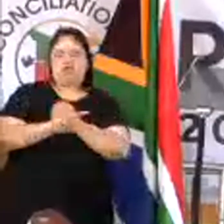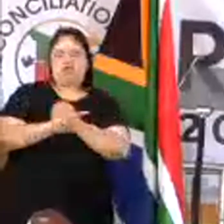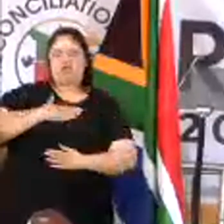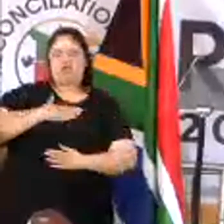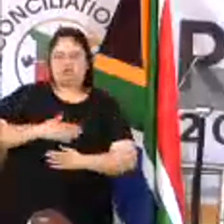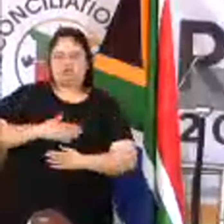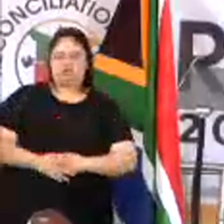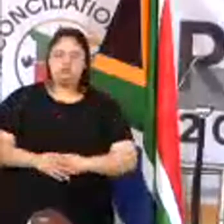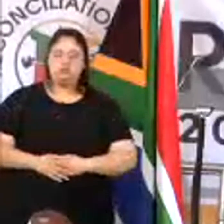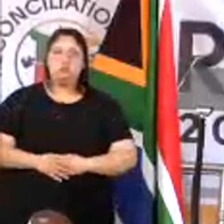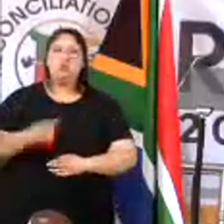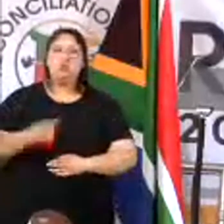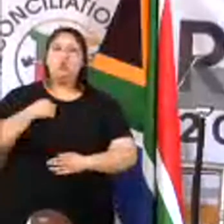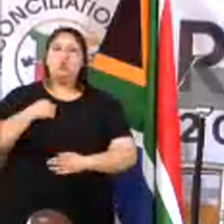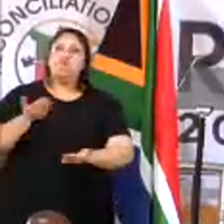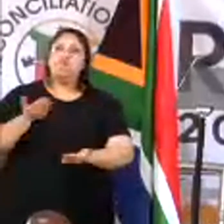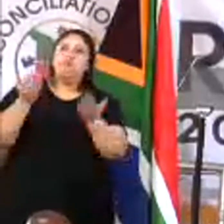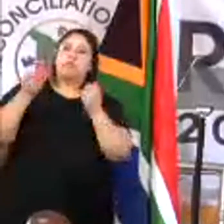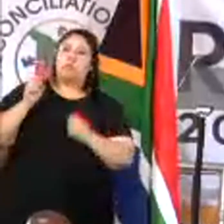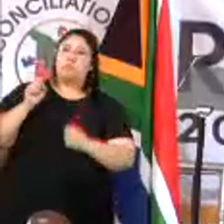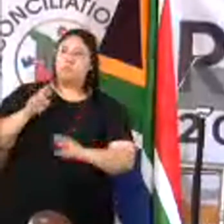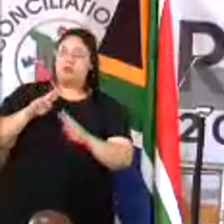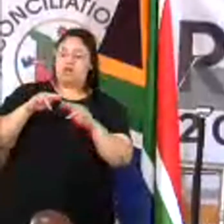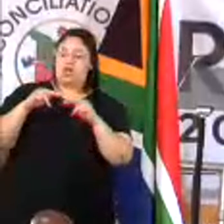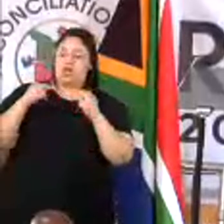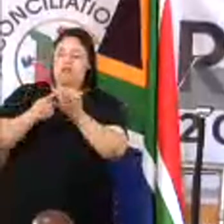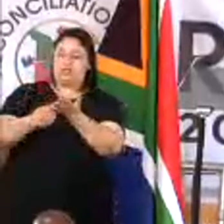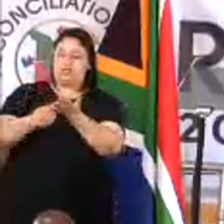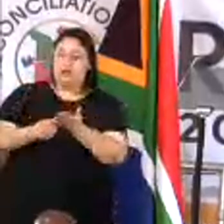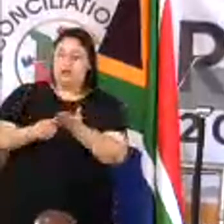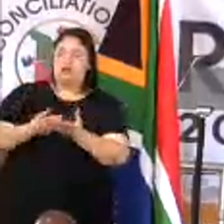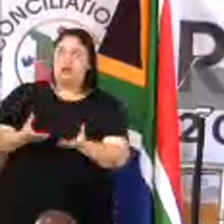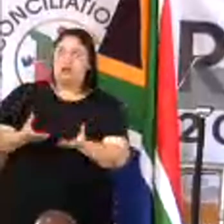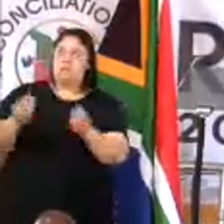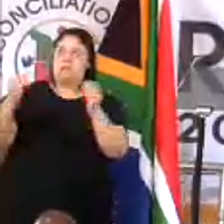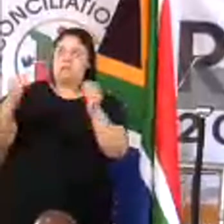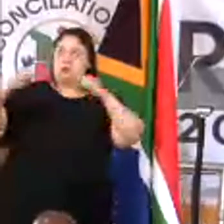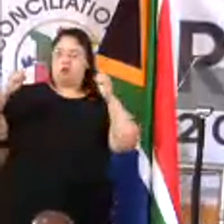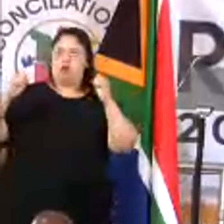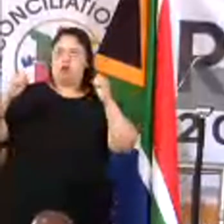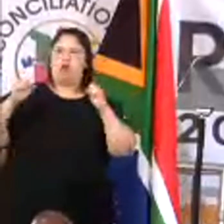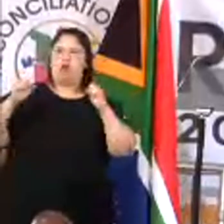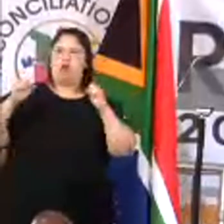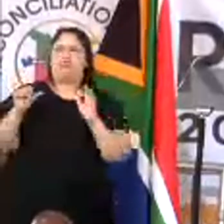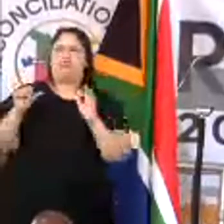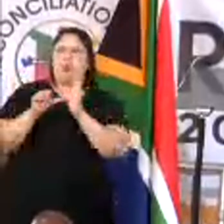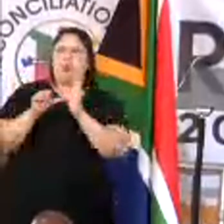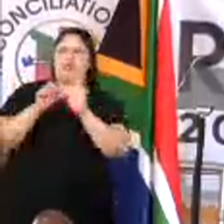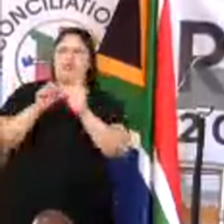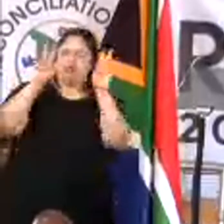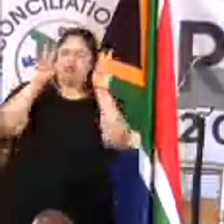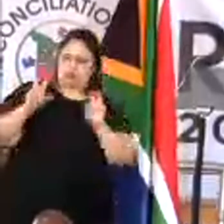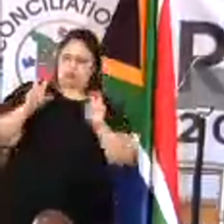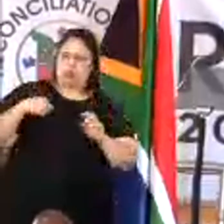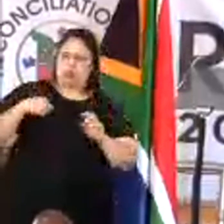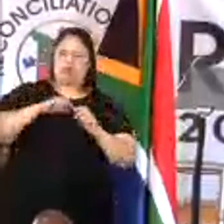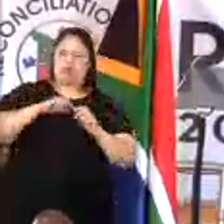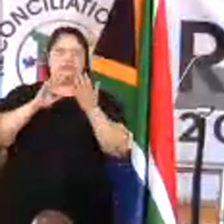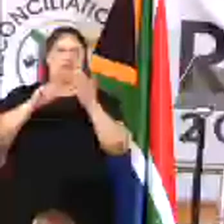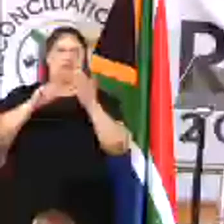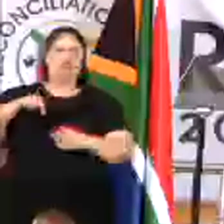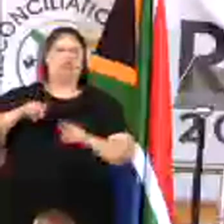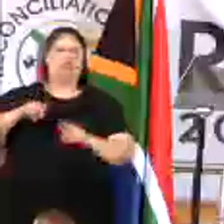We expect that the national dialogue will reach agreement on the critical issues that are facing our